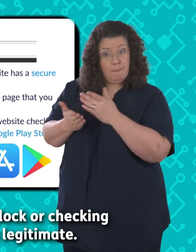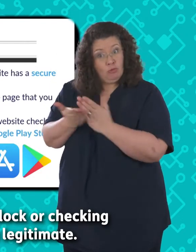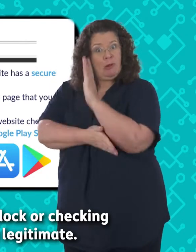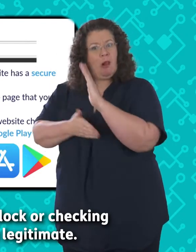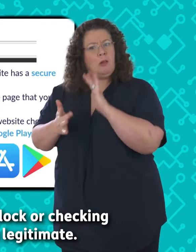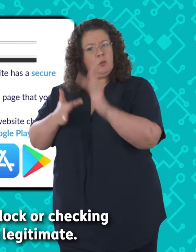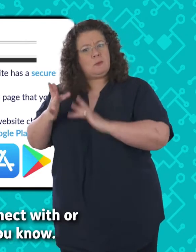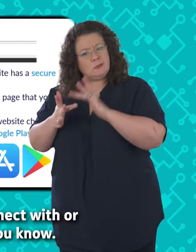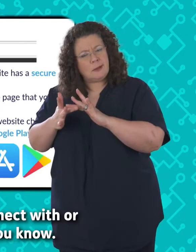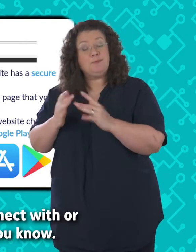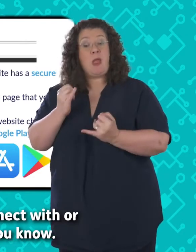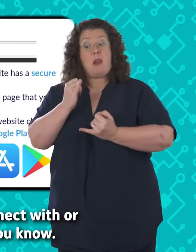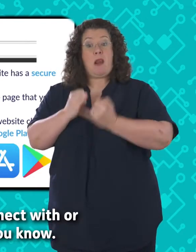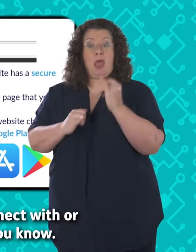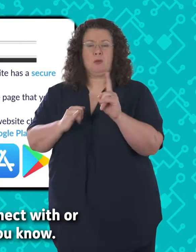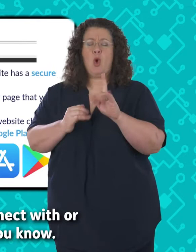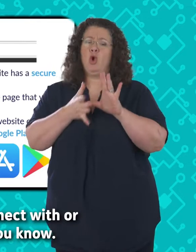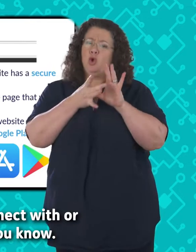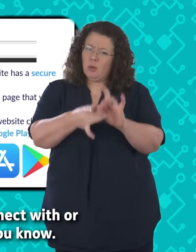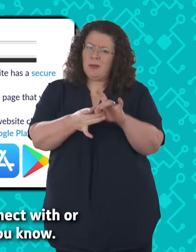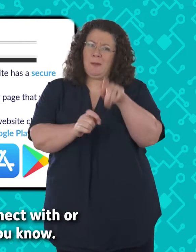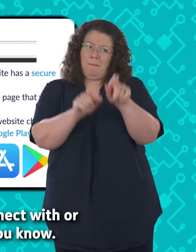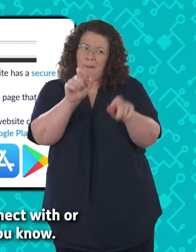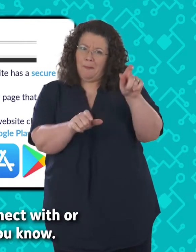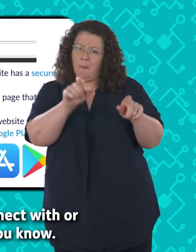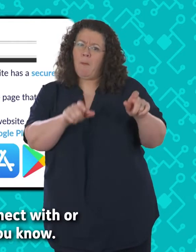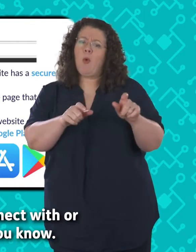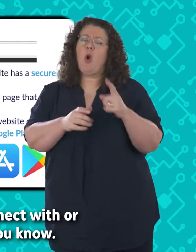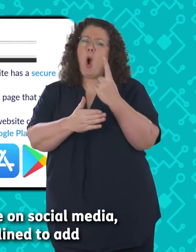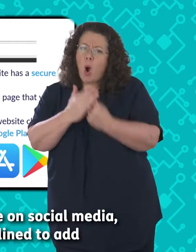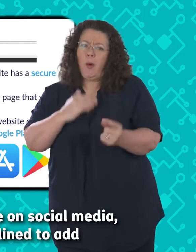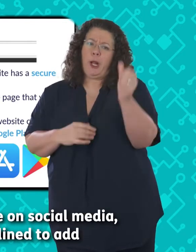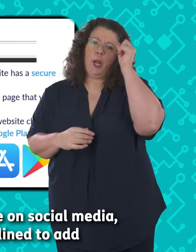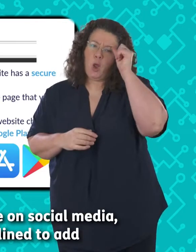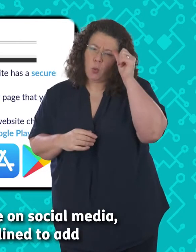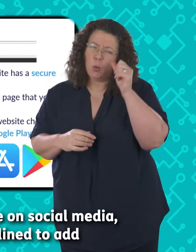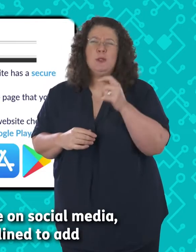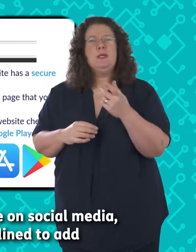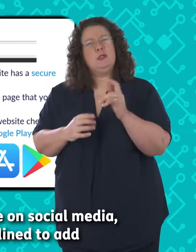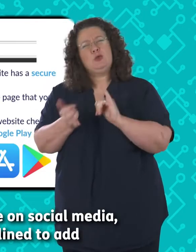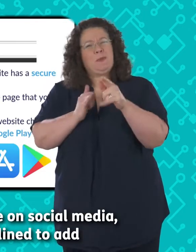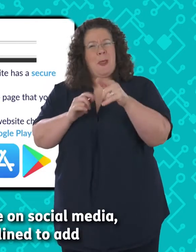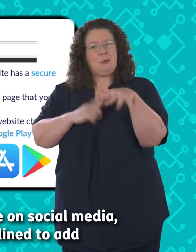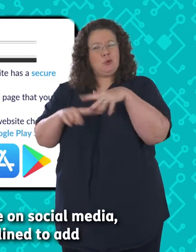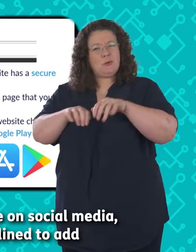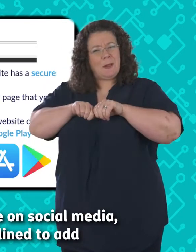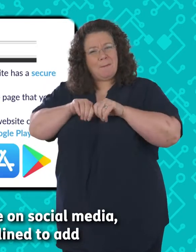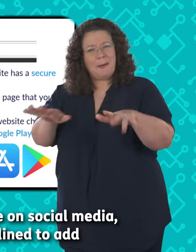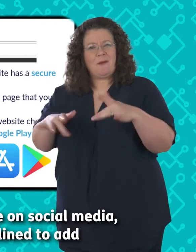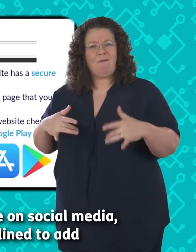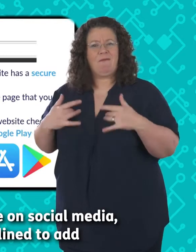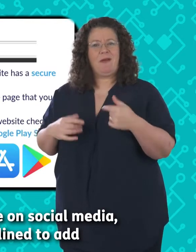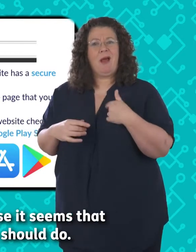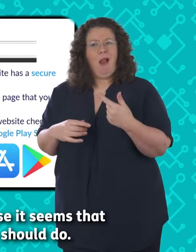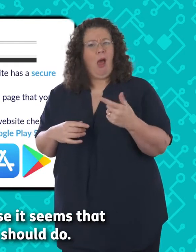legitimate. Finally, only connect with or add people you know. Sometimes when we're on social media, we are often